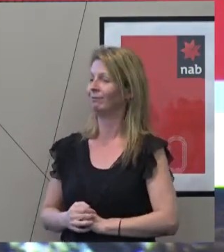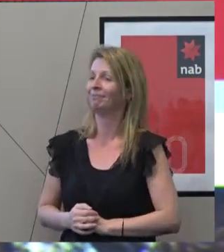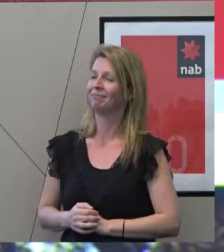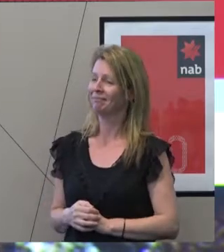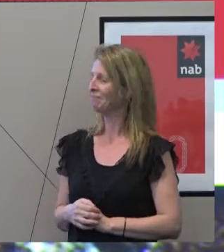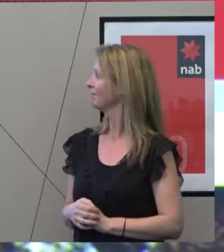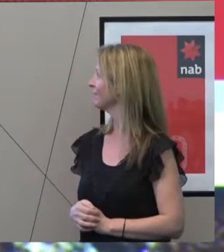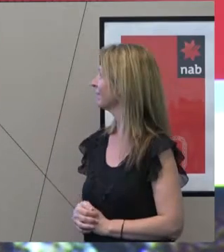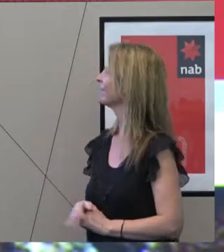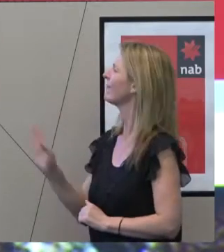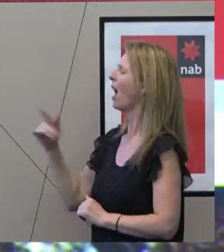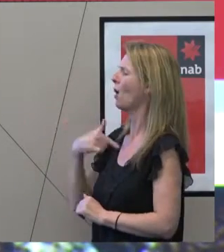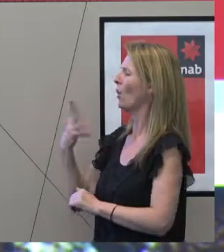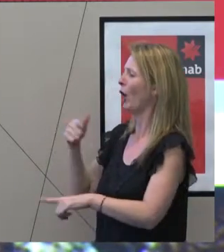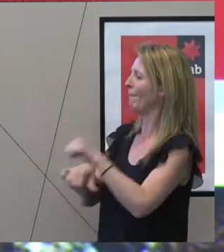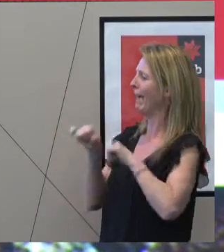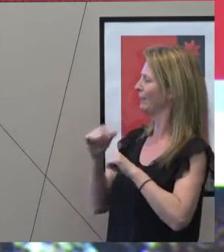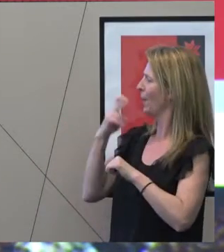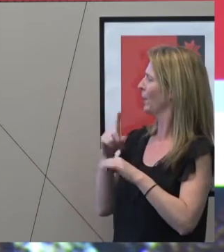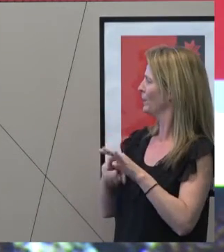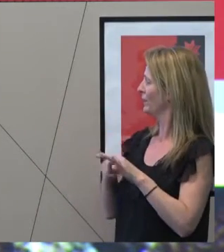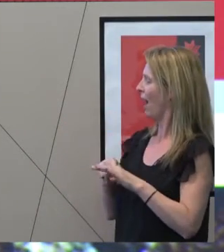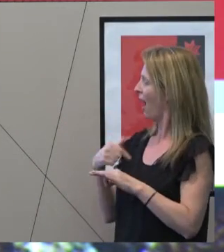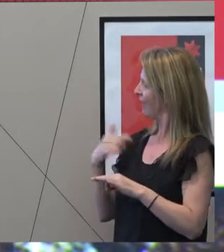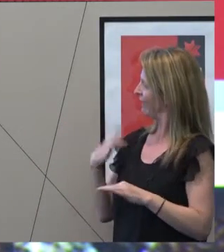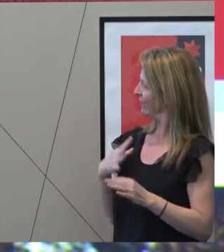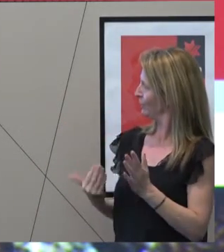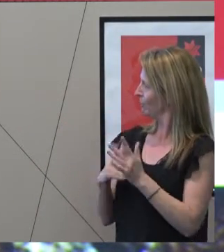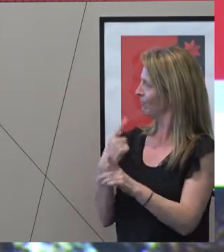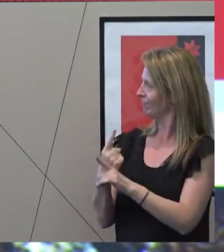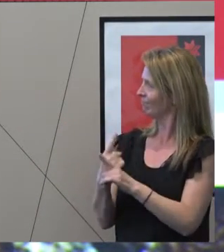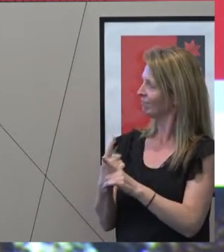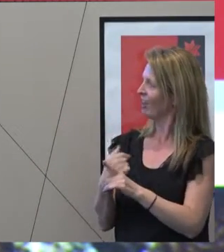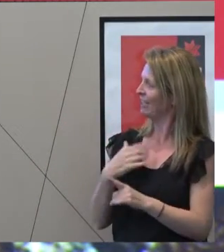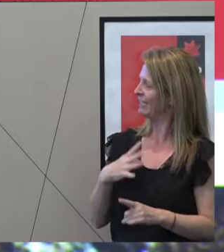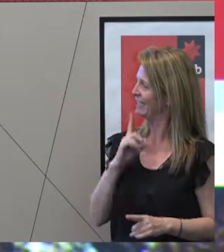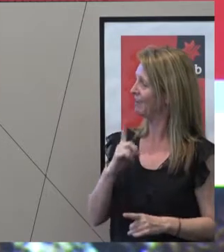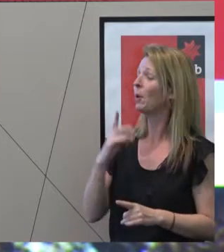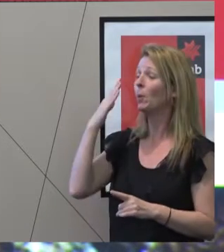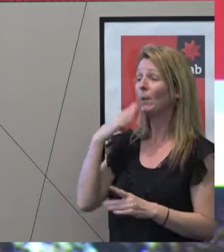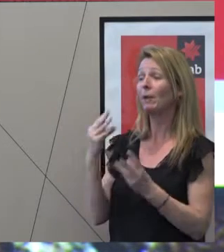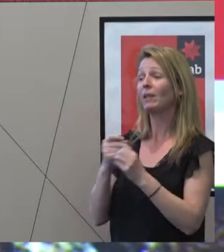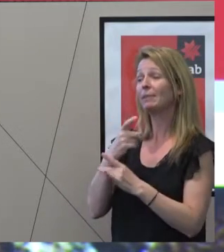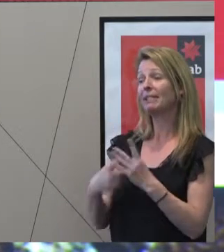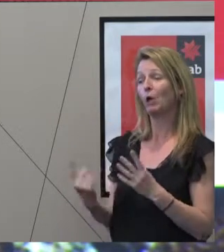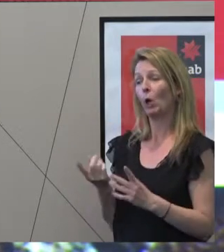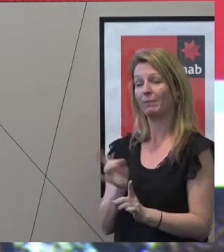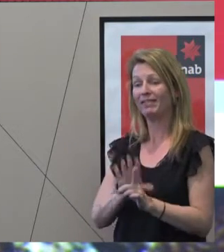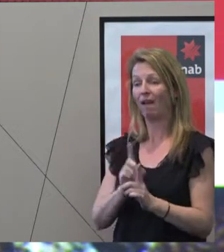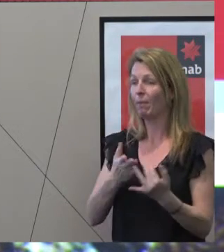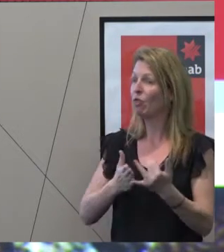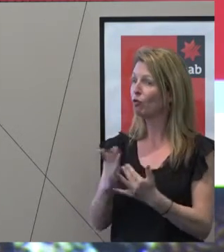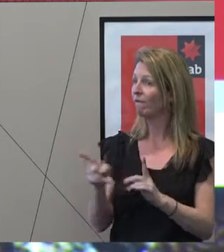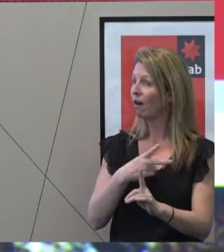I want to go back to the previous question, because it's remiss of me if I don't make a statement that women with disabilities who have experienced